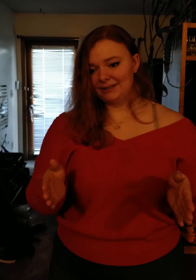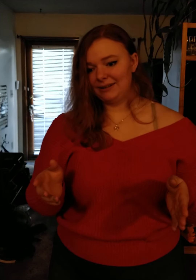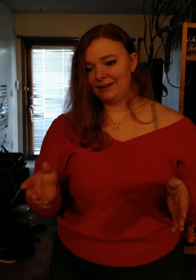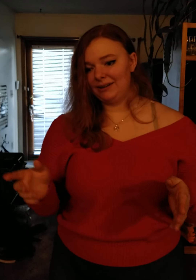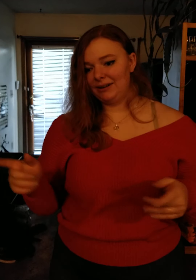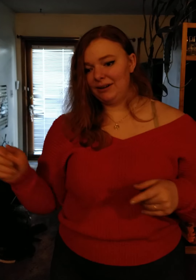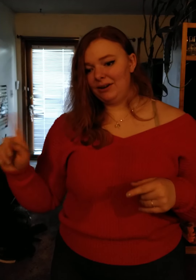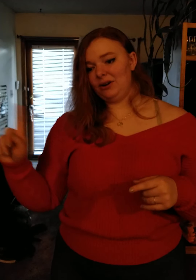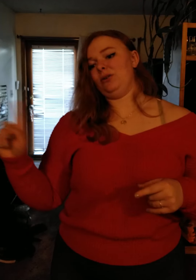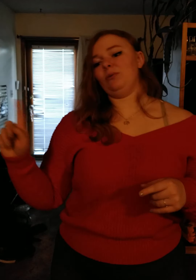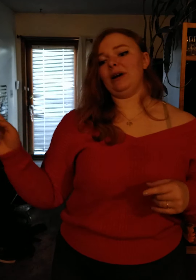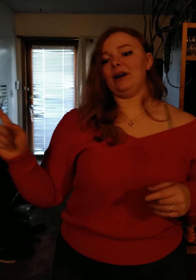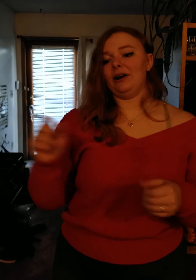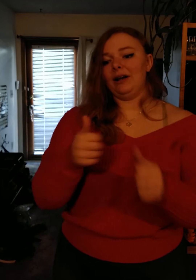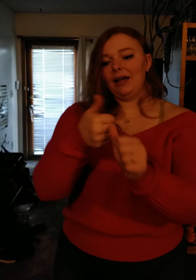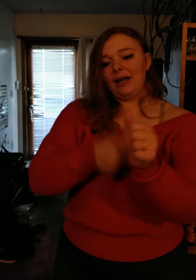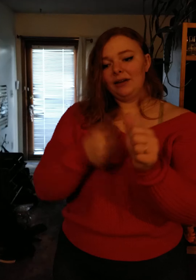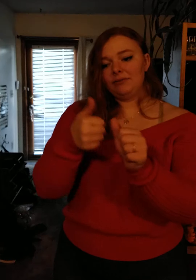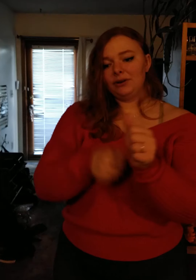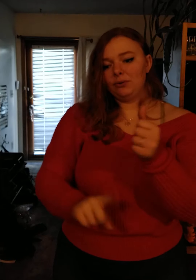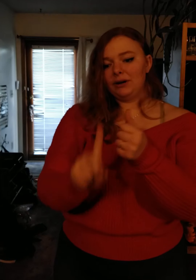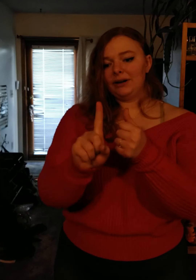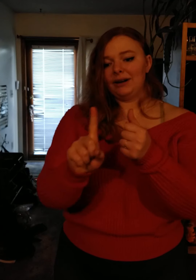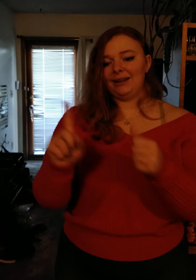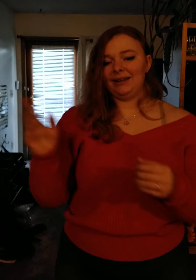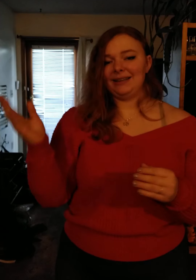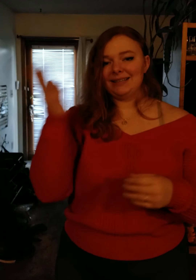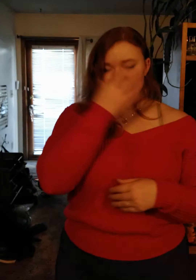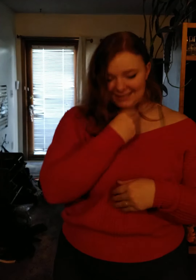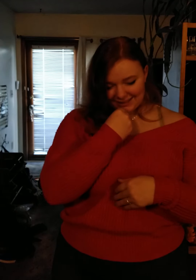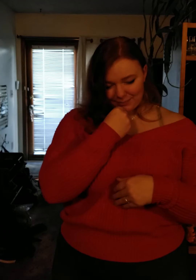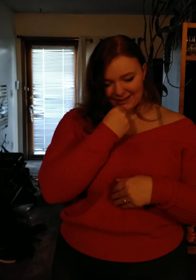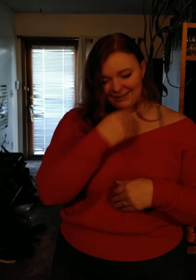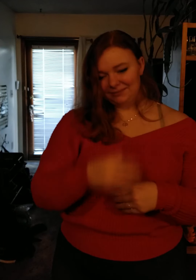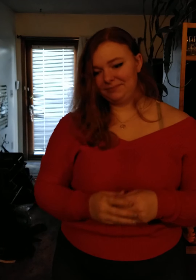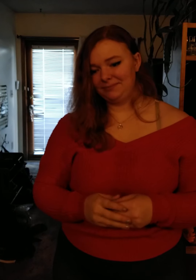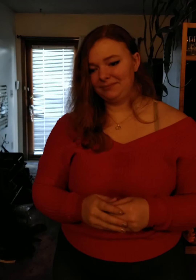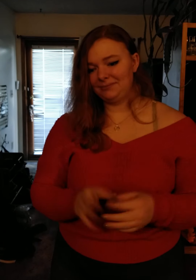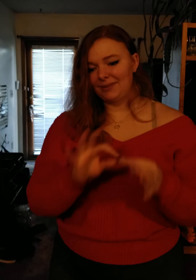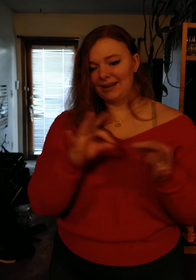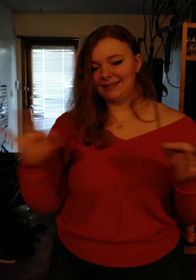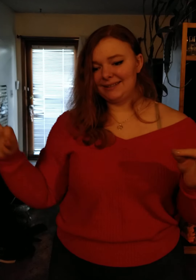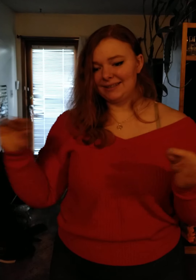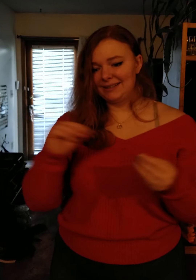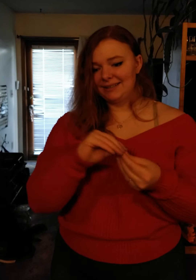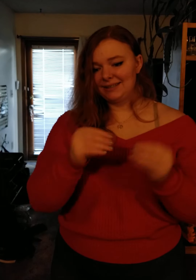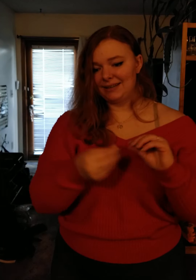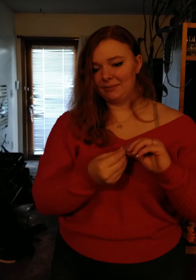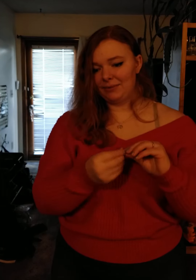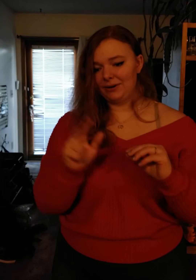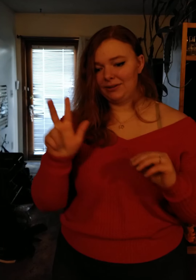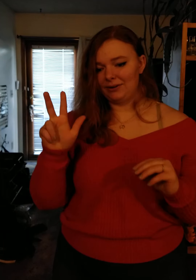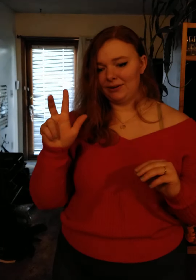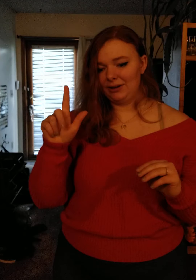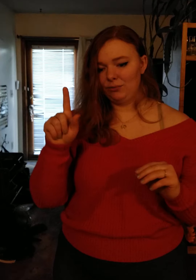where everyone is sleeping. Sentence number 31.